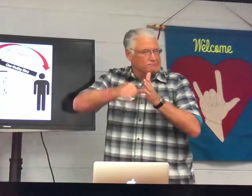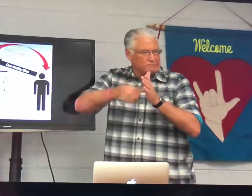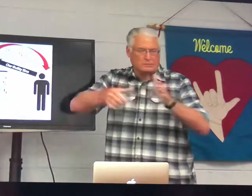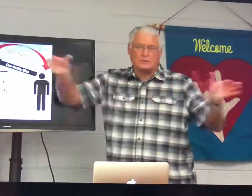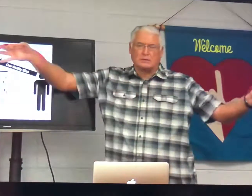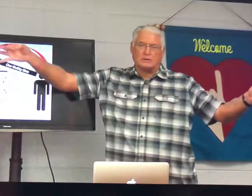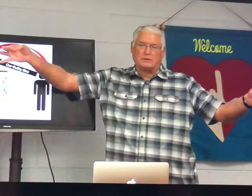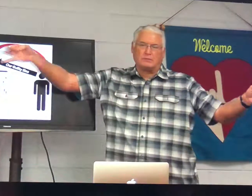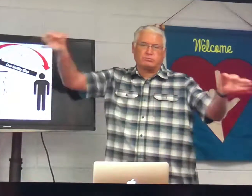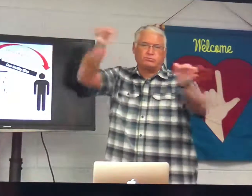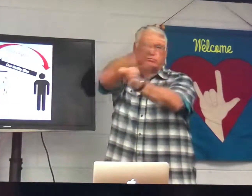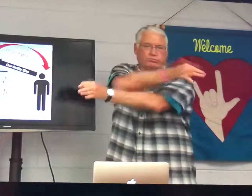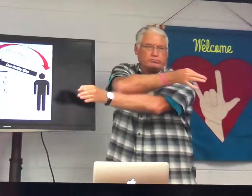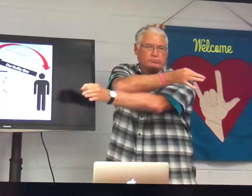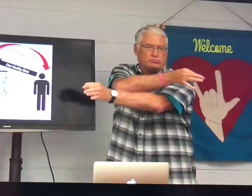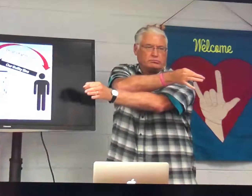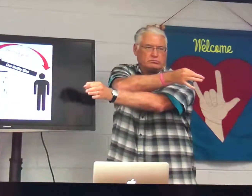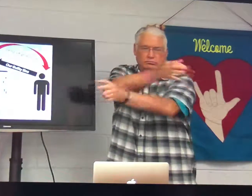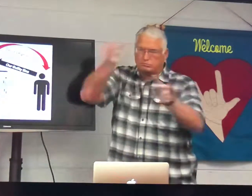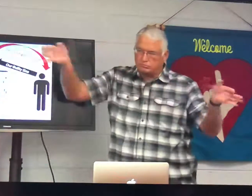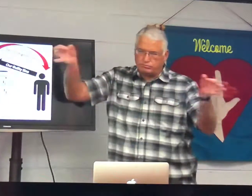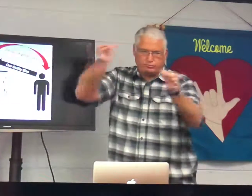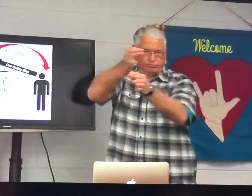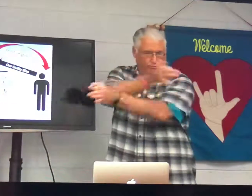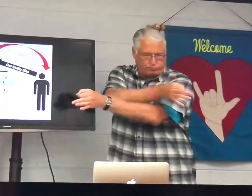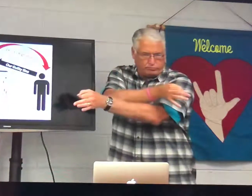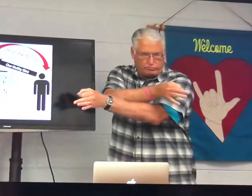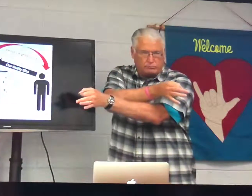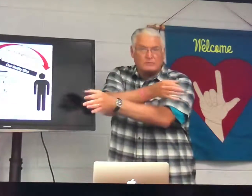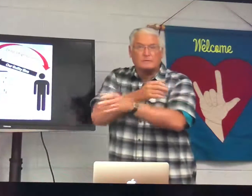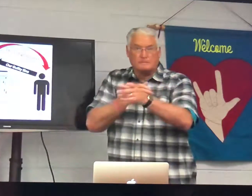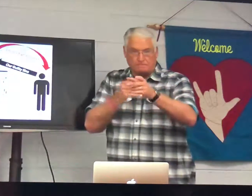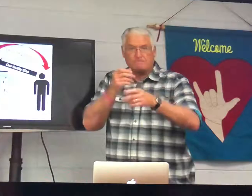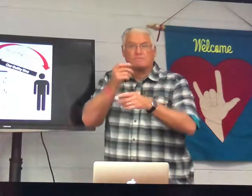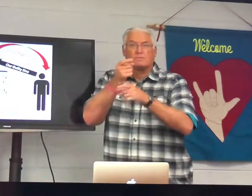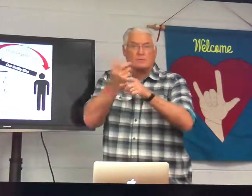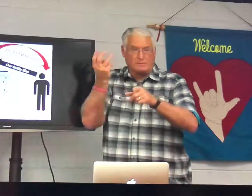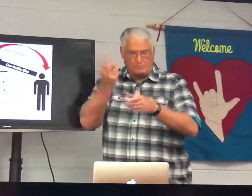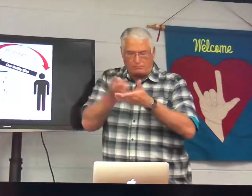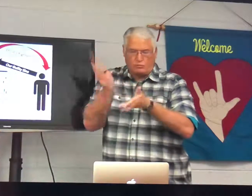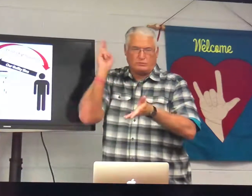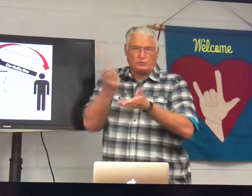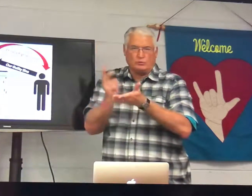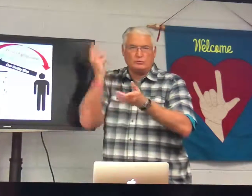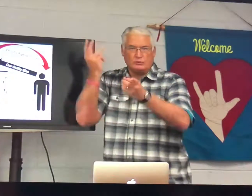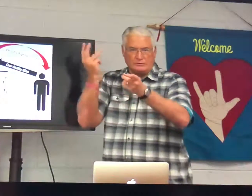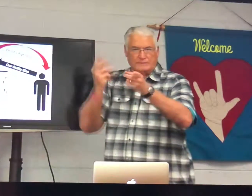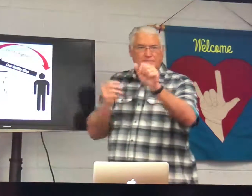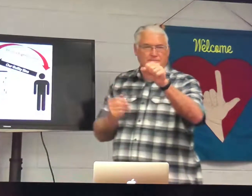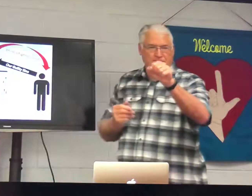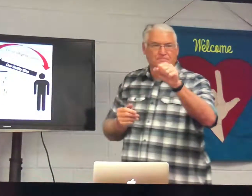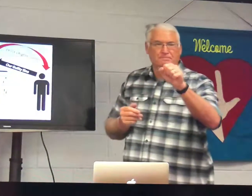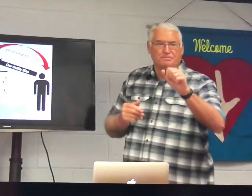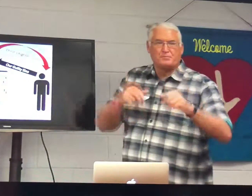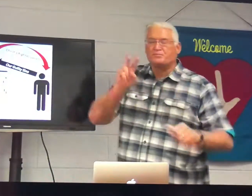pitching plans tonight, buckle up, because here comes Hunter Wood. He's opening up his third game this season. His longest